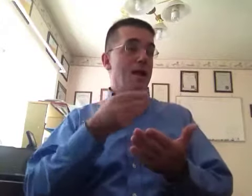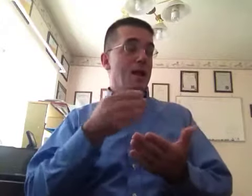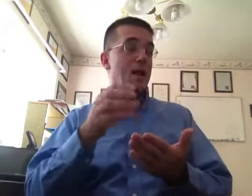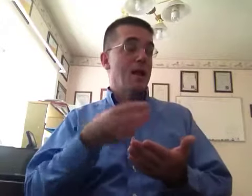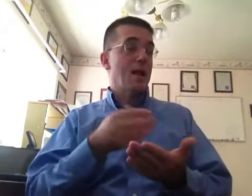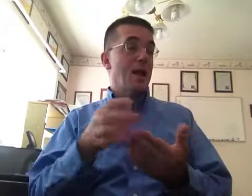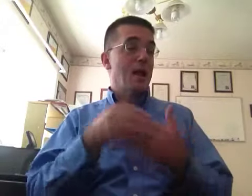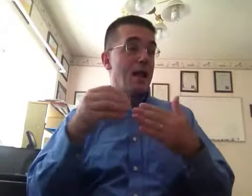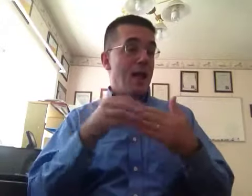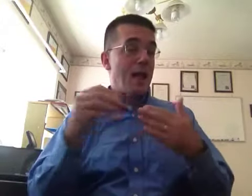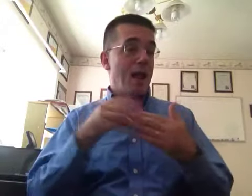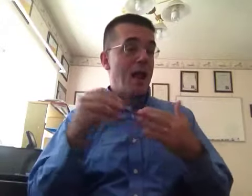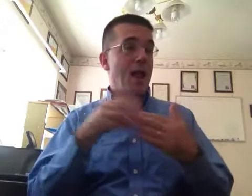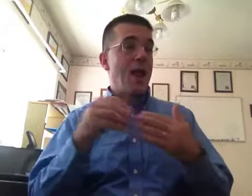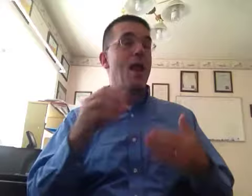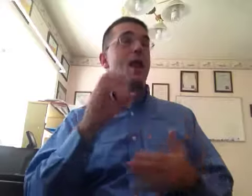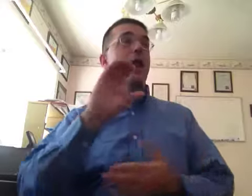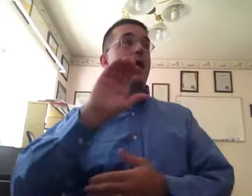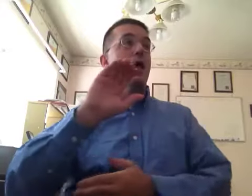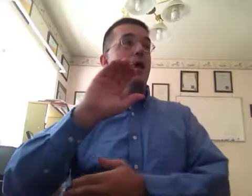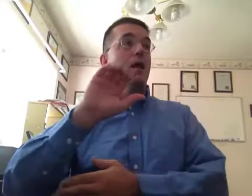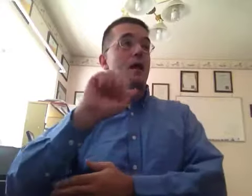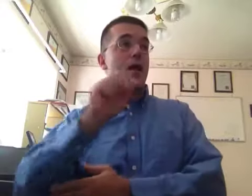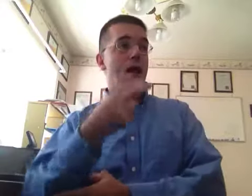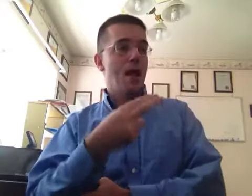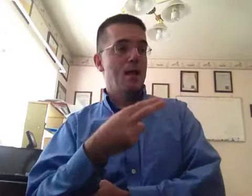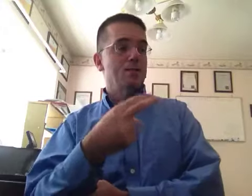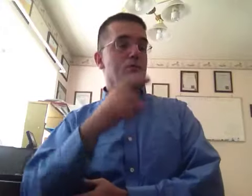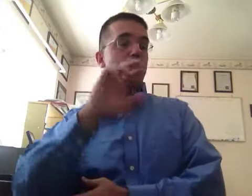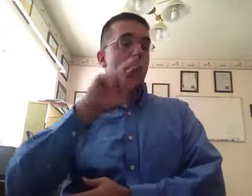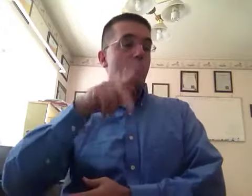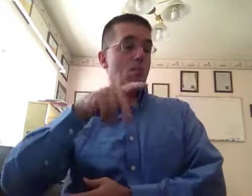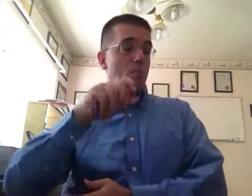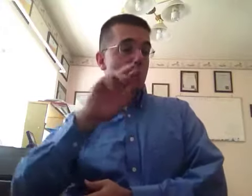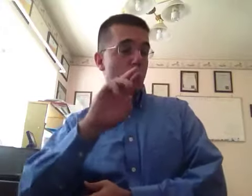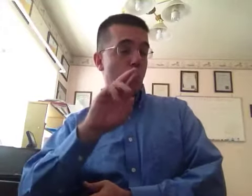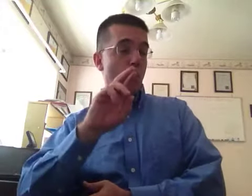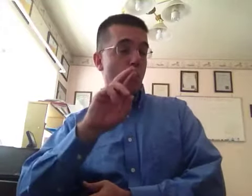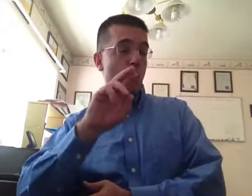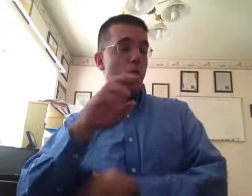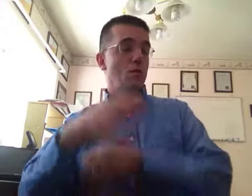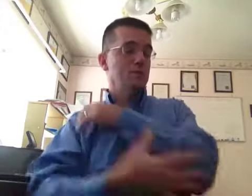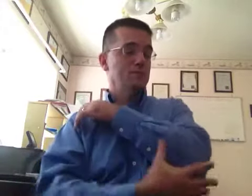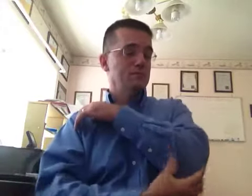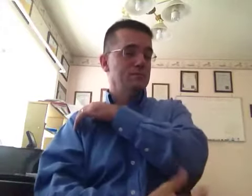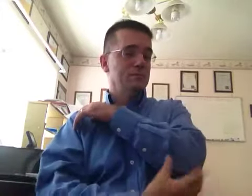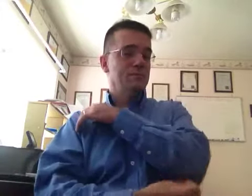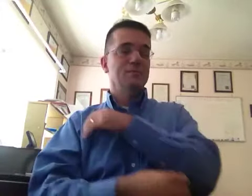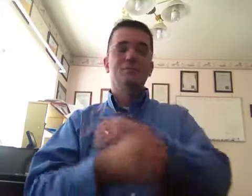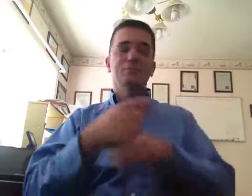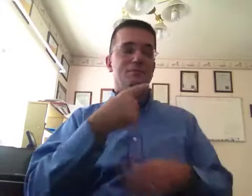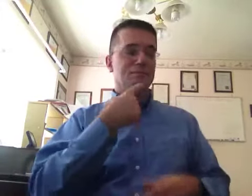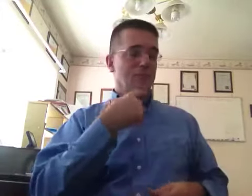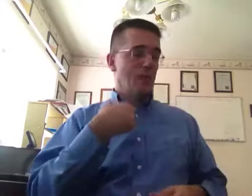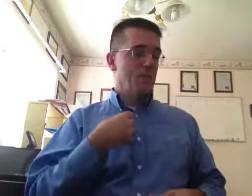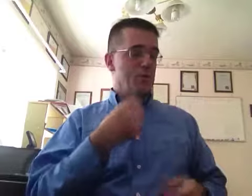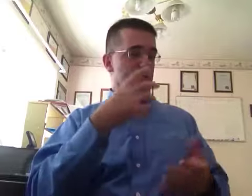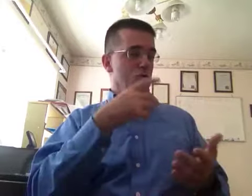emergency. And so how much is the balance on your home? 312. And you have 312 saved?